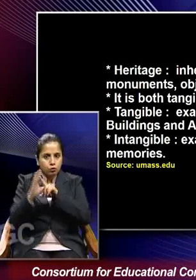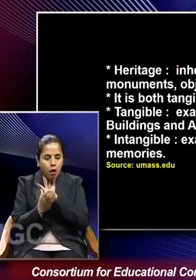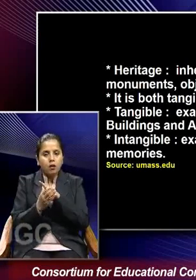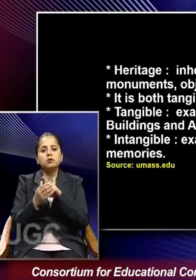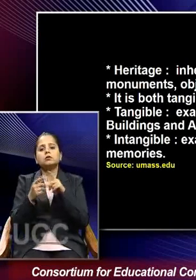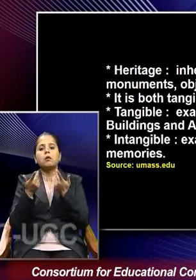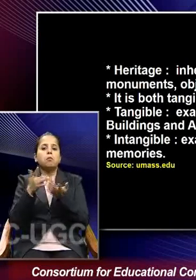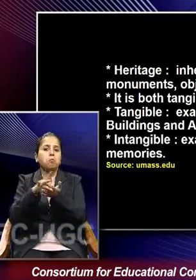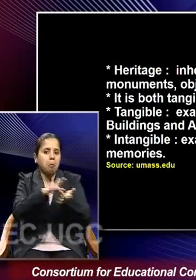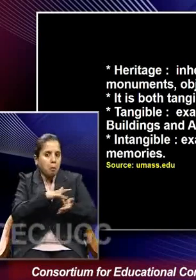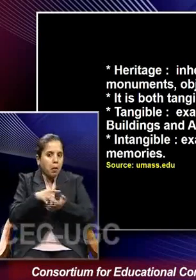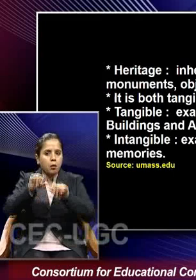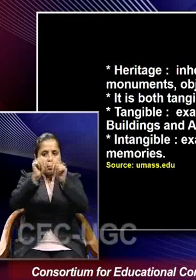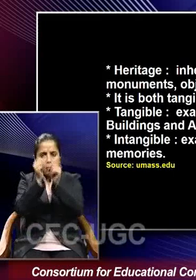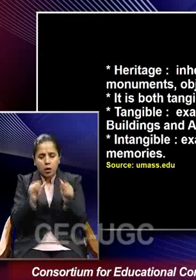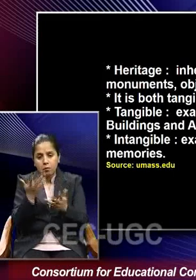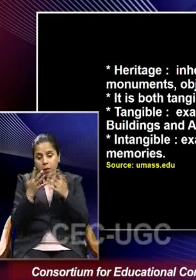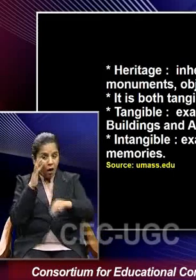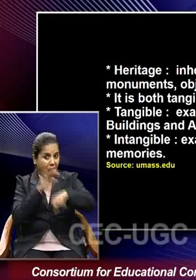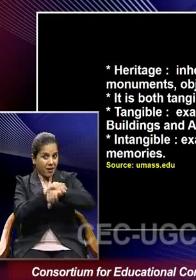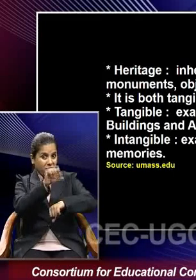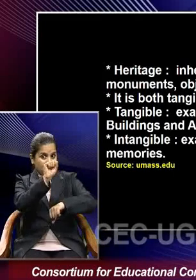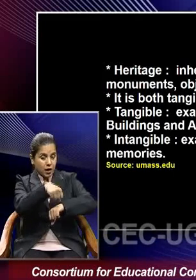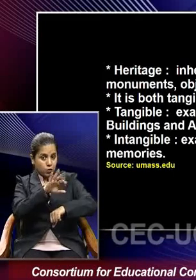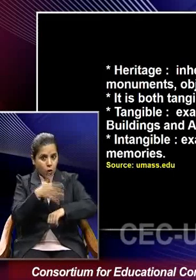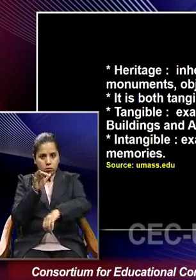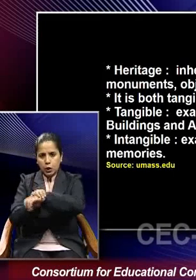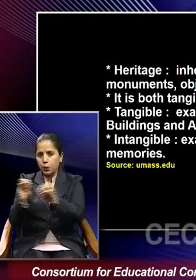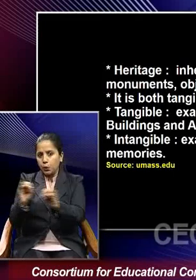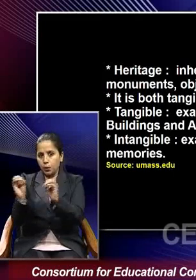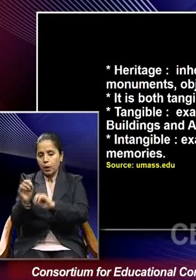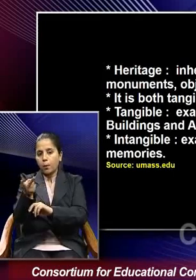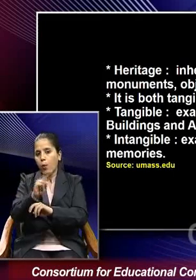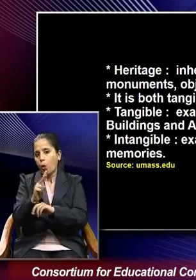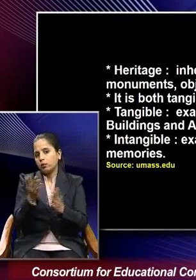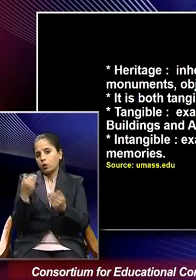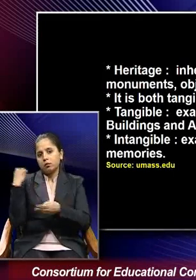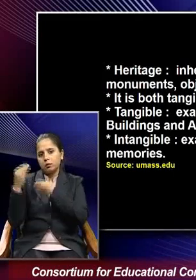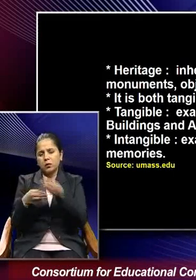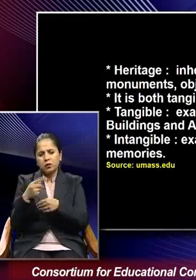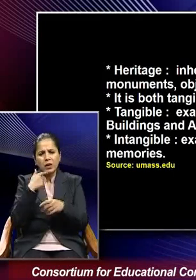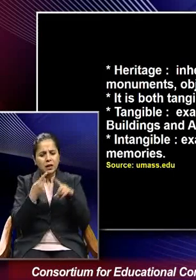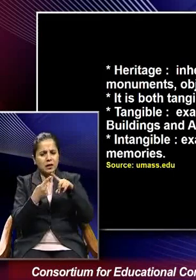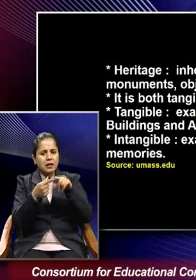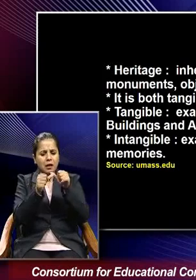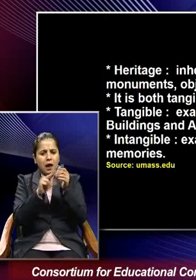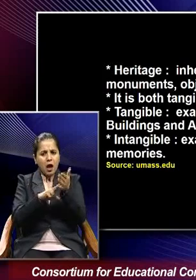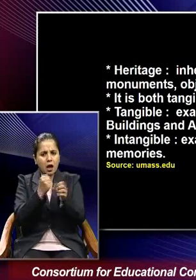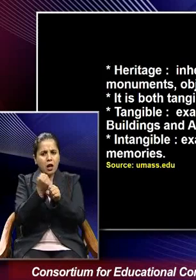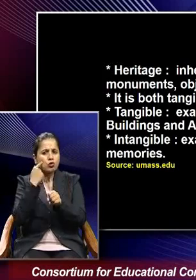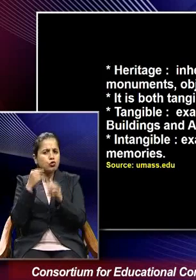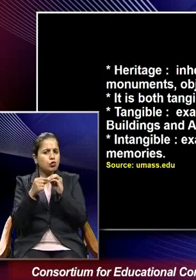Our heritage could be both tangible as well as intangible. What does tangible heritage